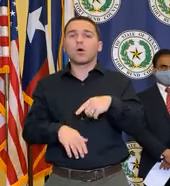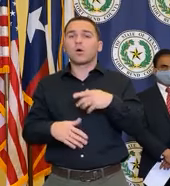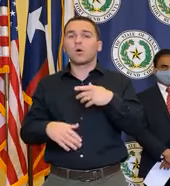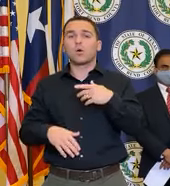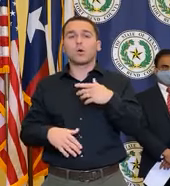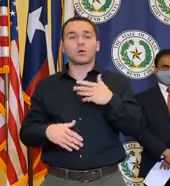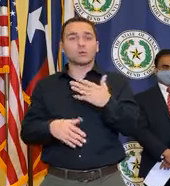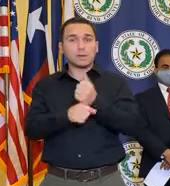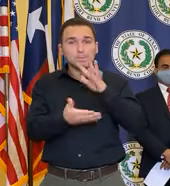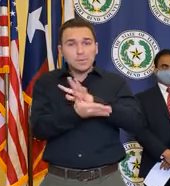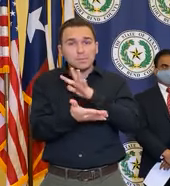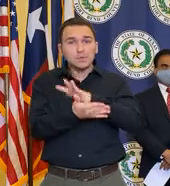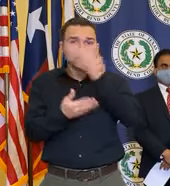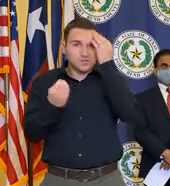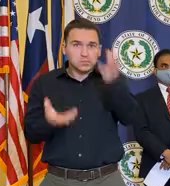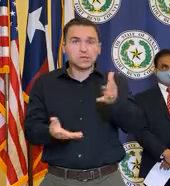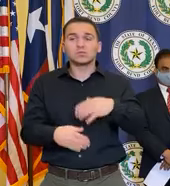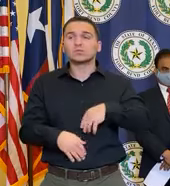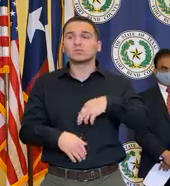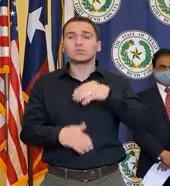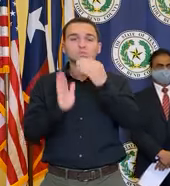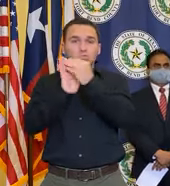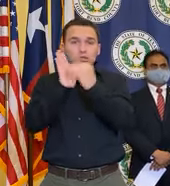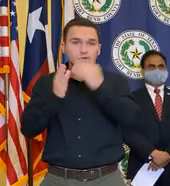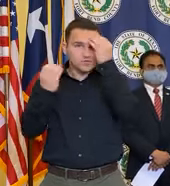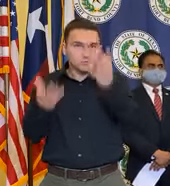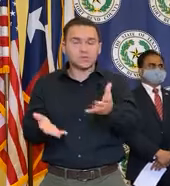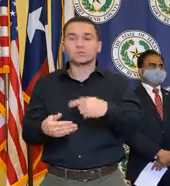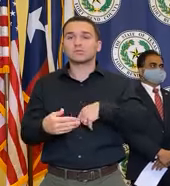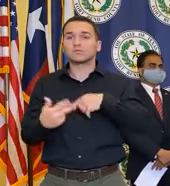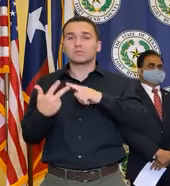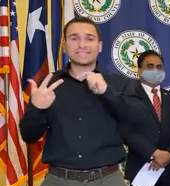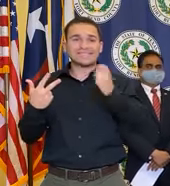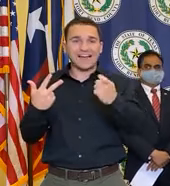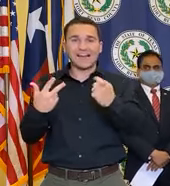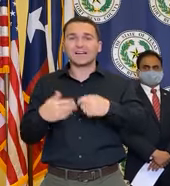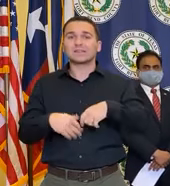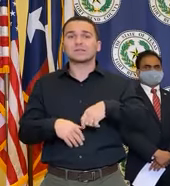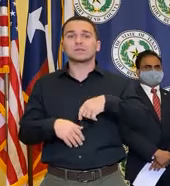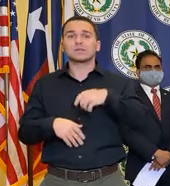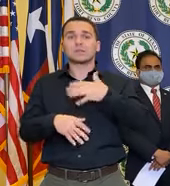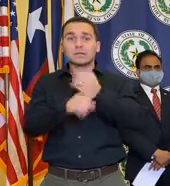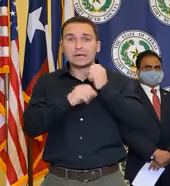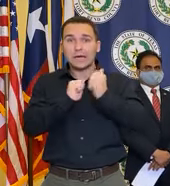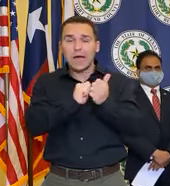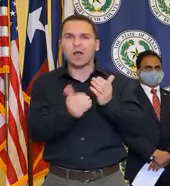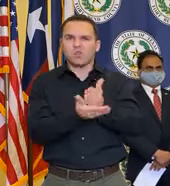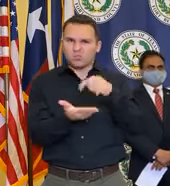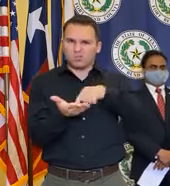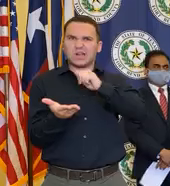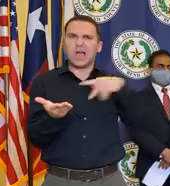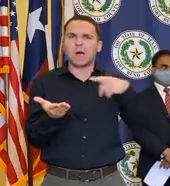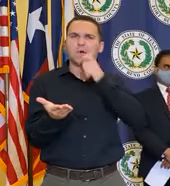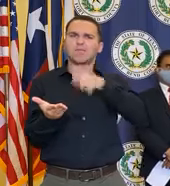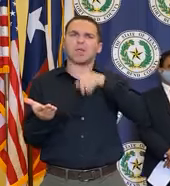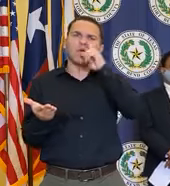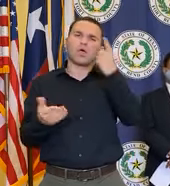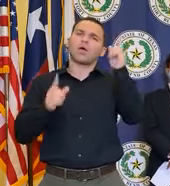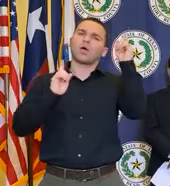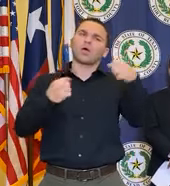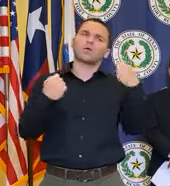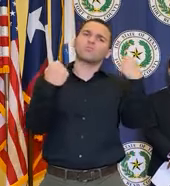a public record search, you can pay your county taxes, and you can also submit a concern directly to an IT, or to any department in